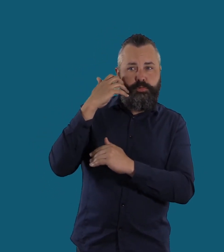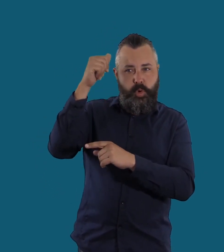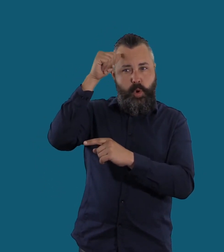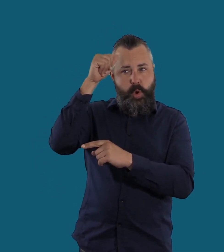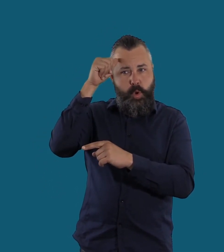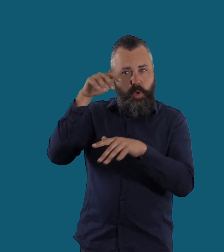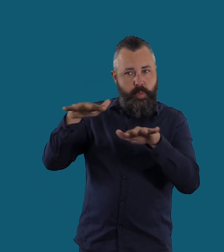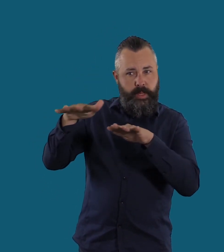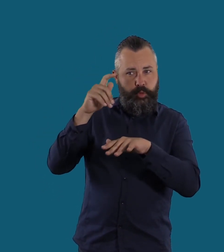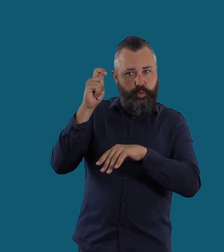Earthquakes cannot be forecast.